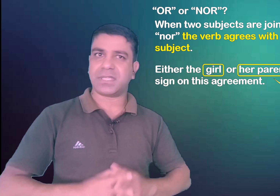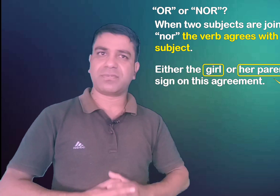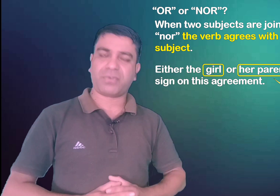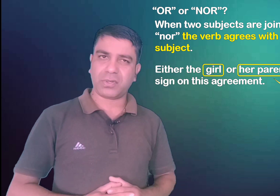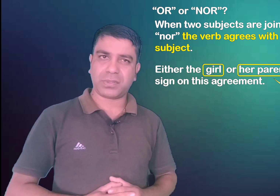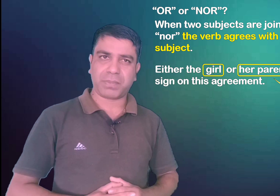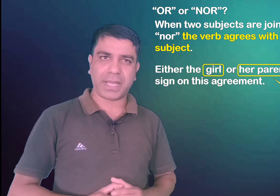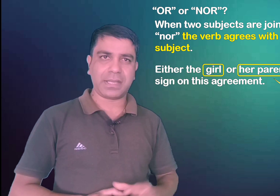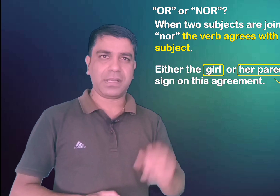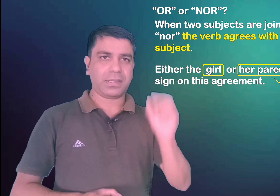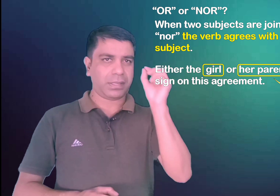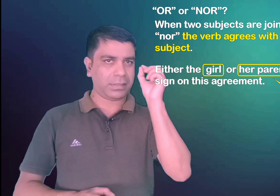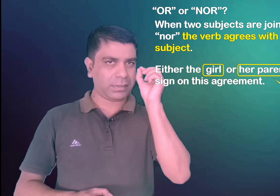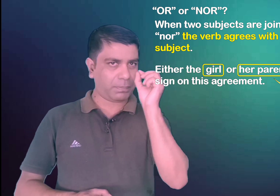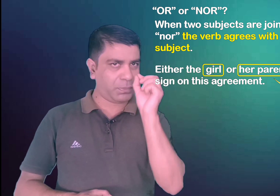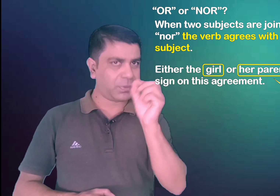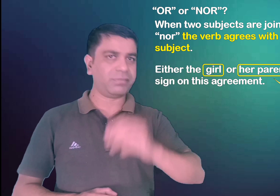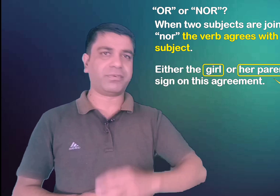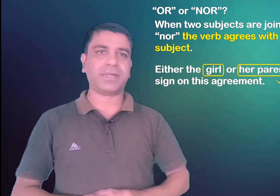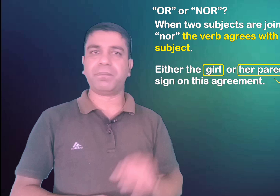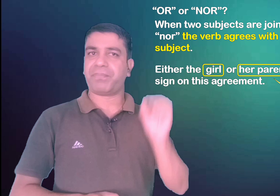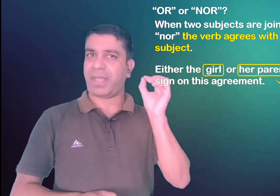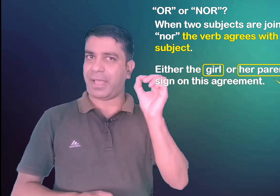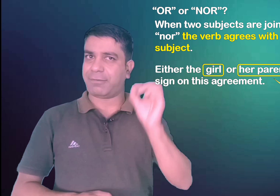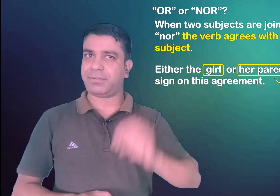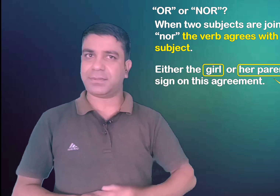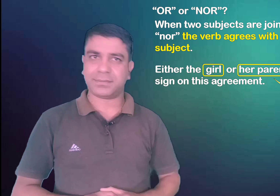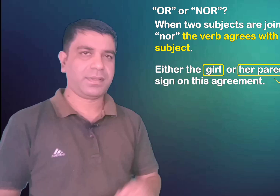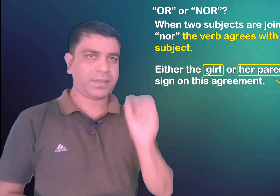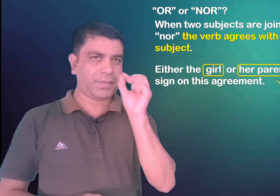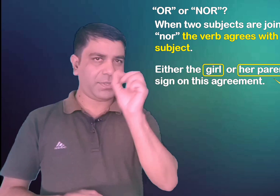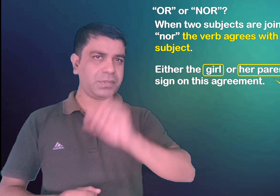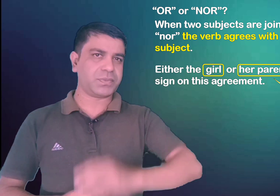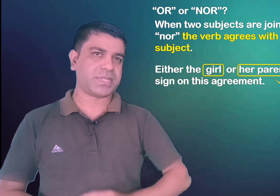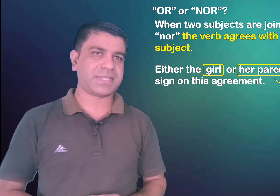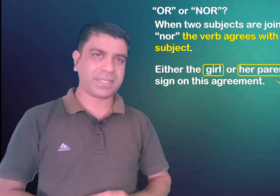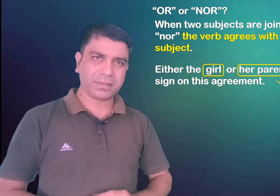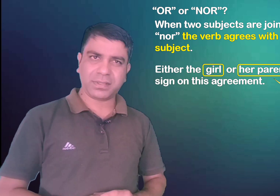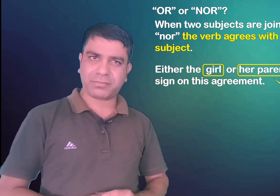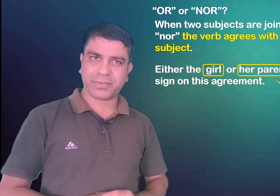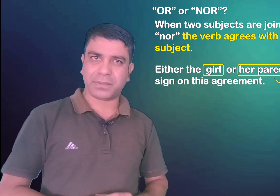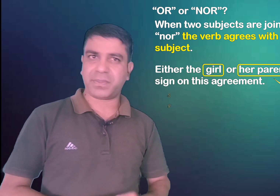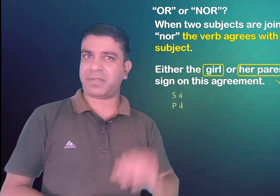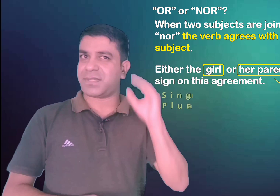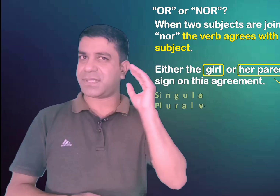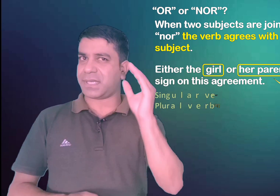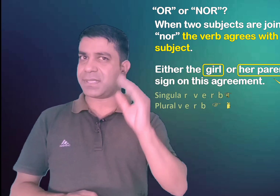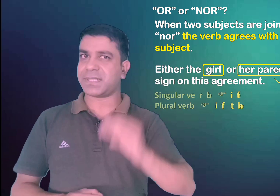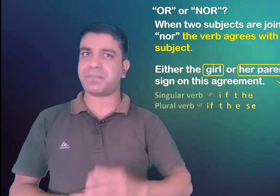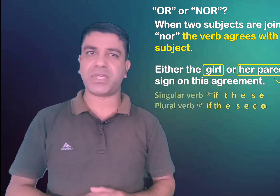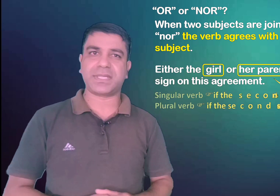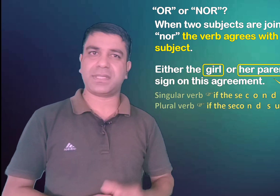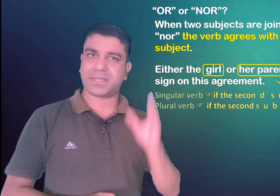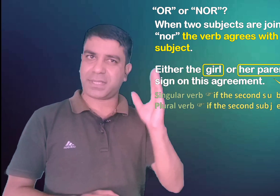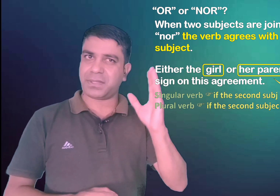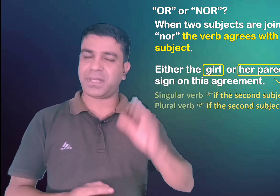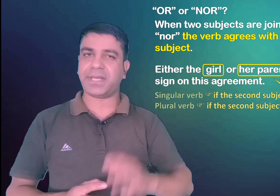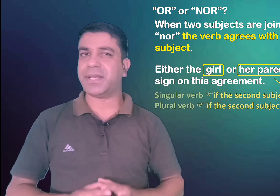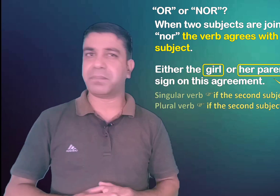is followed by a plural verb have. Use a singular verb if the second subject is singular in